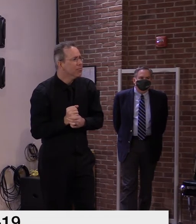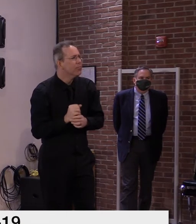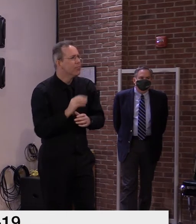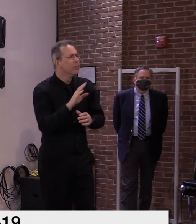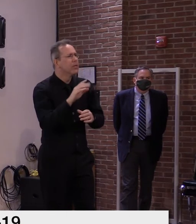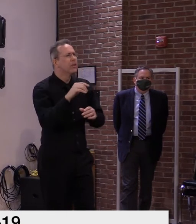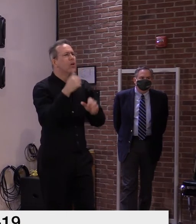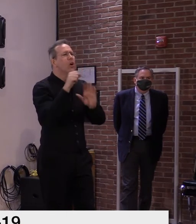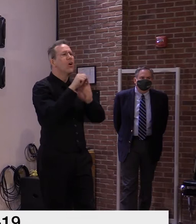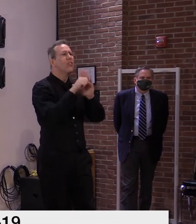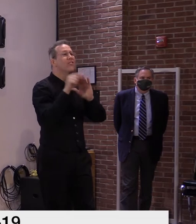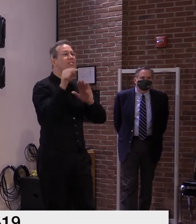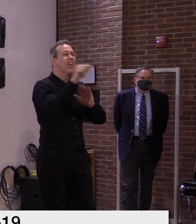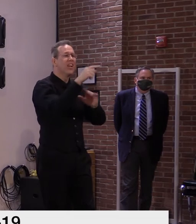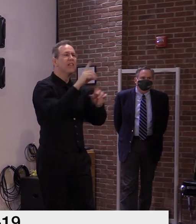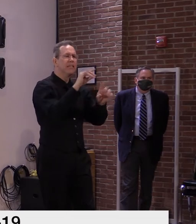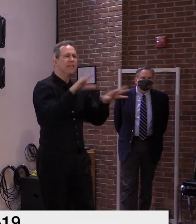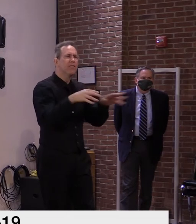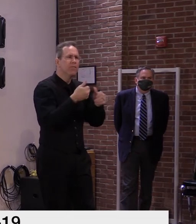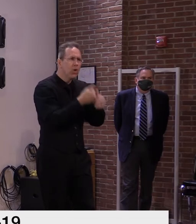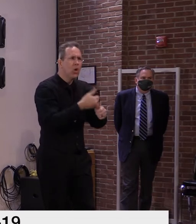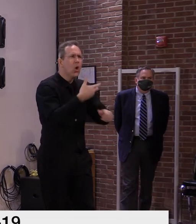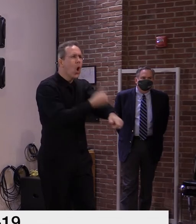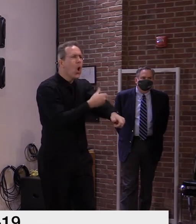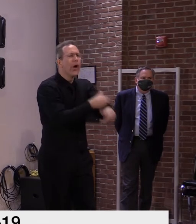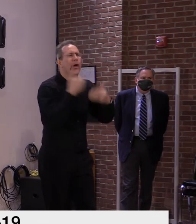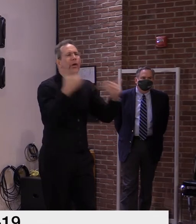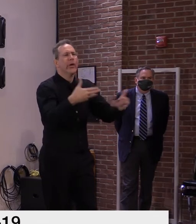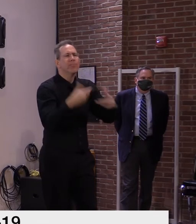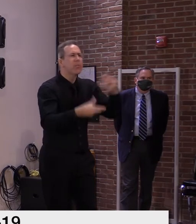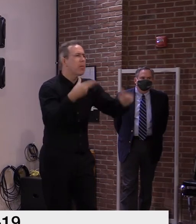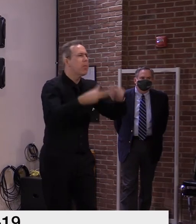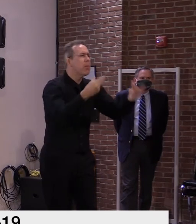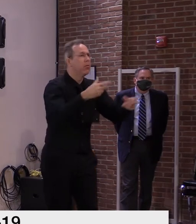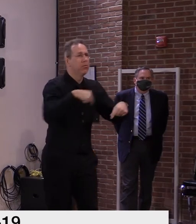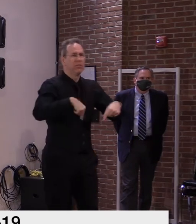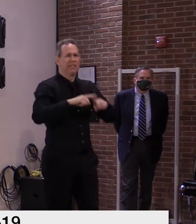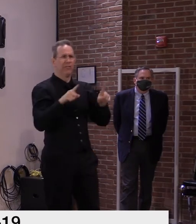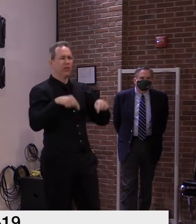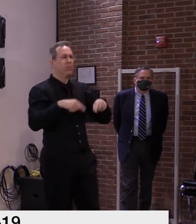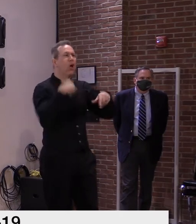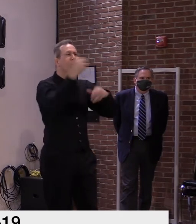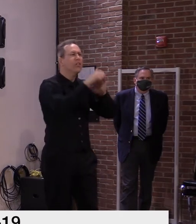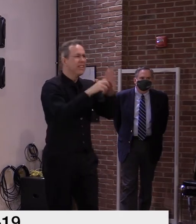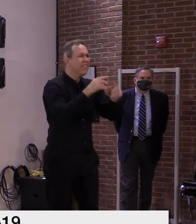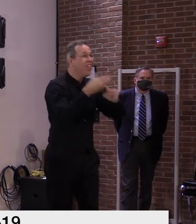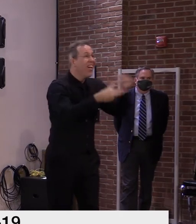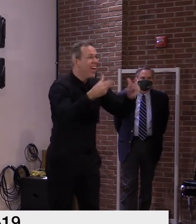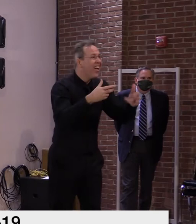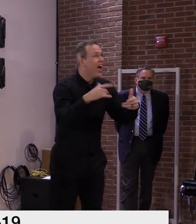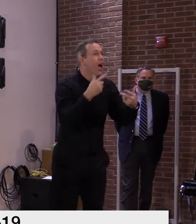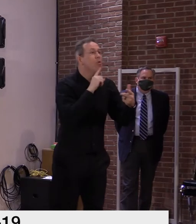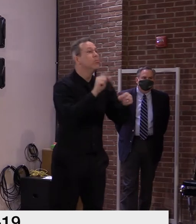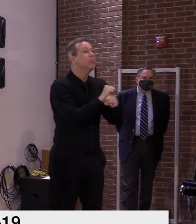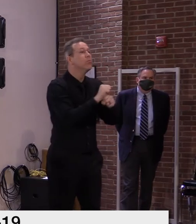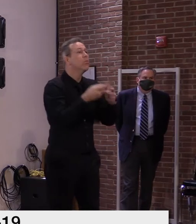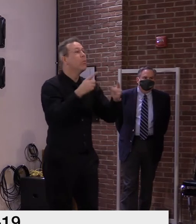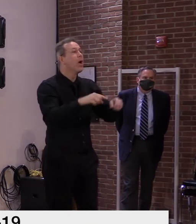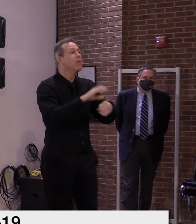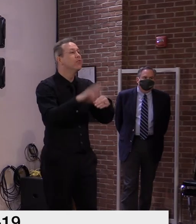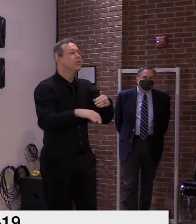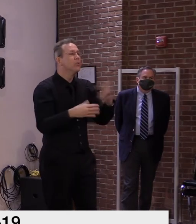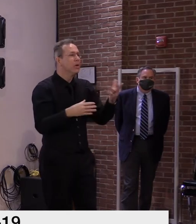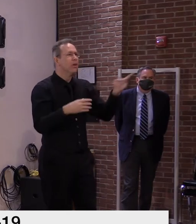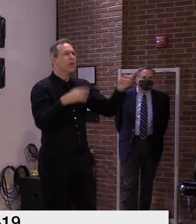And that strategy for most of them has only led to disappointment amongst all of those groups, because they're all competing with one